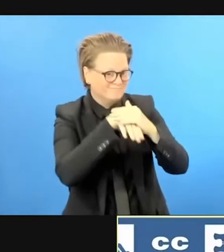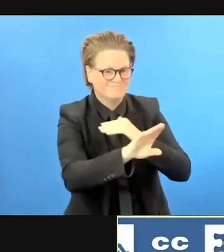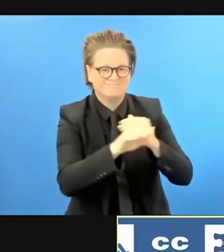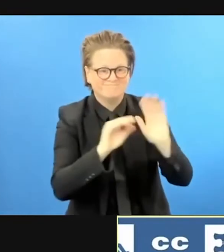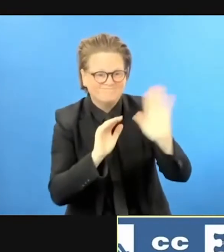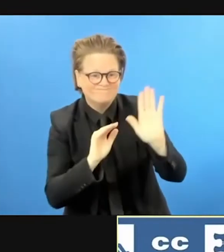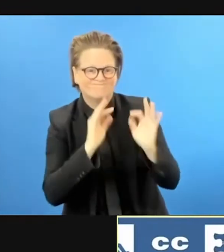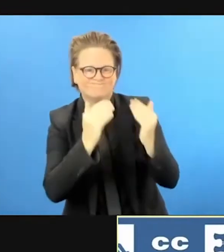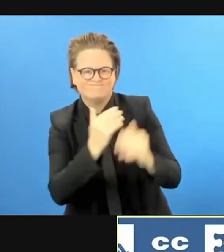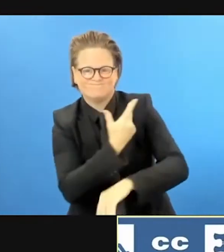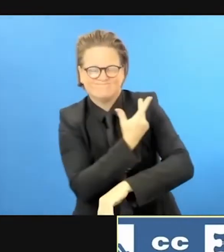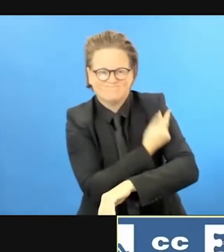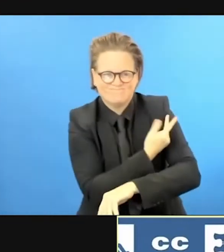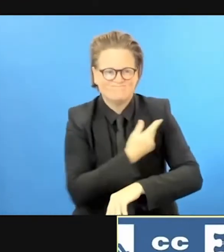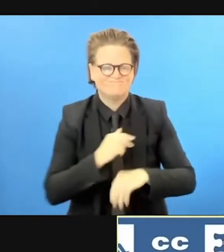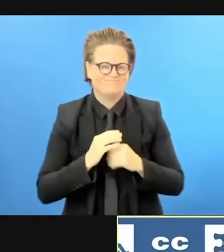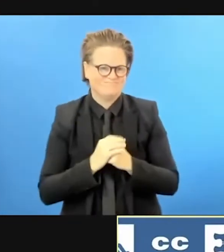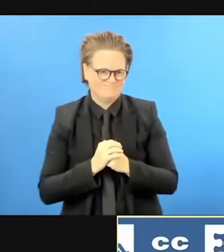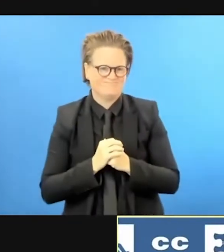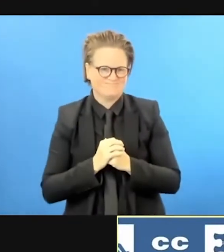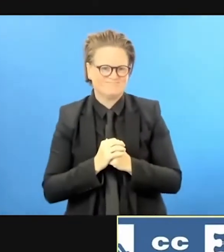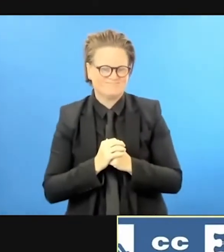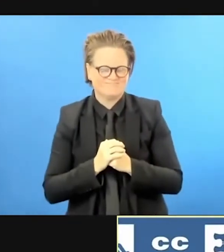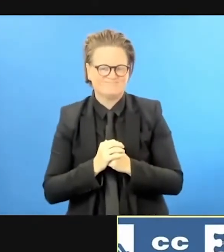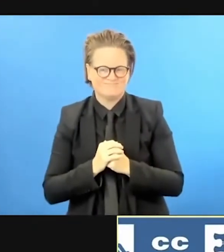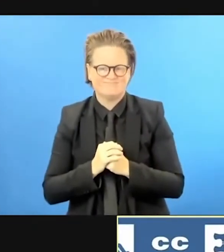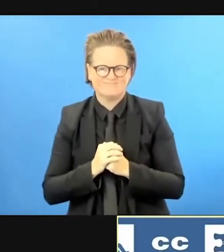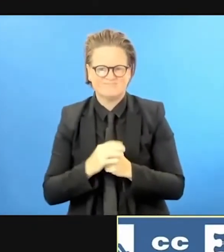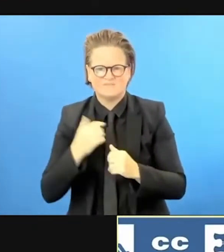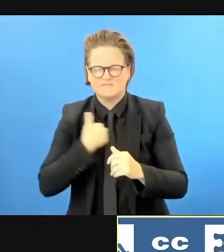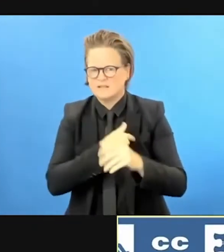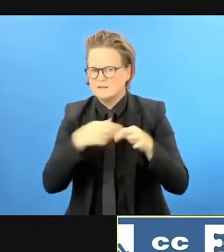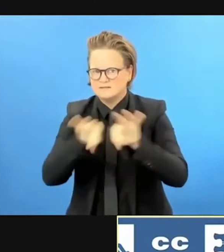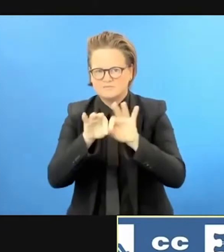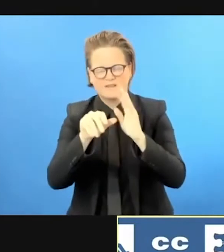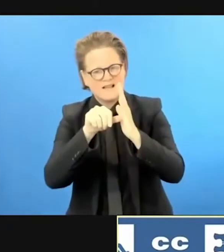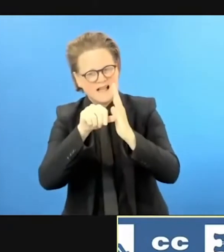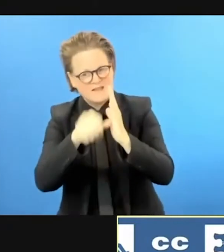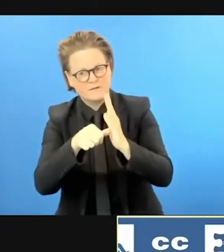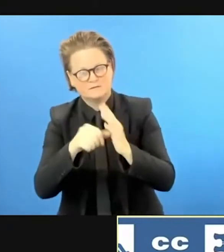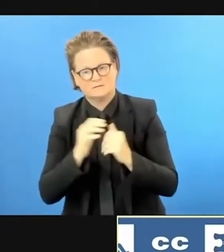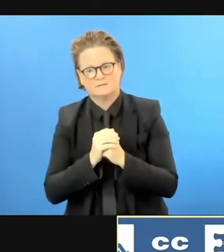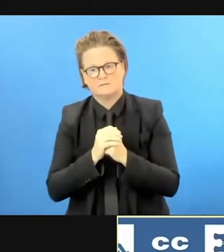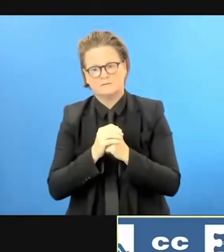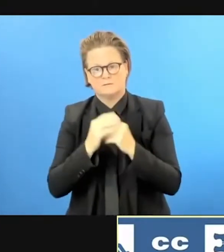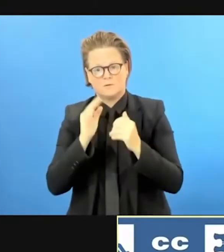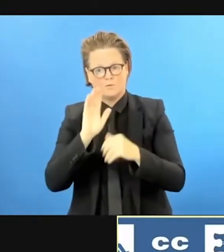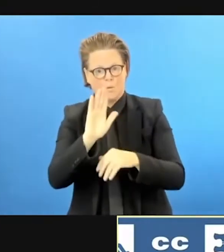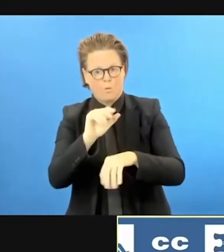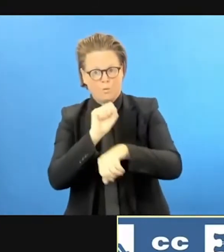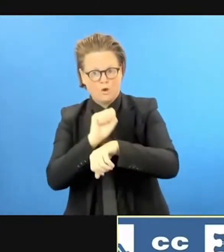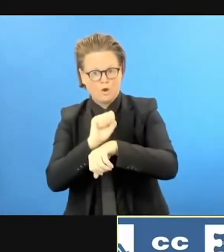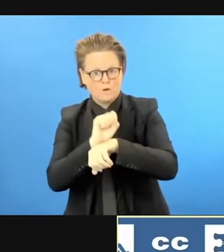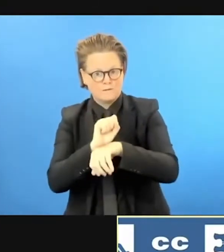way. And again, I just want to emphasize everything that we're doing in terms of accessibility is